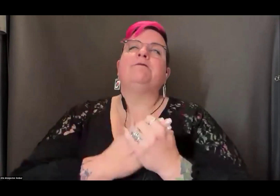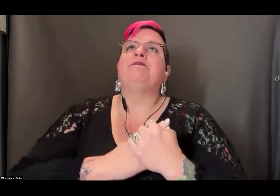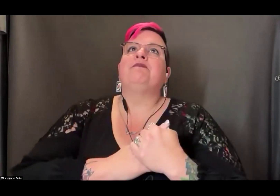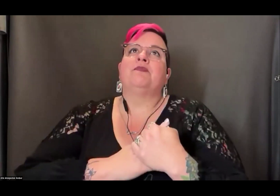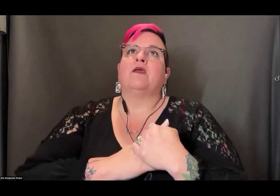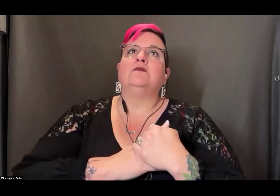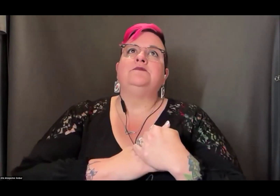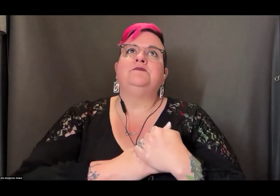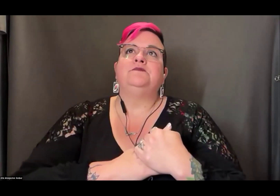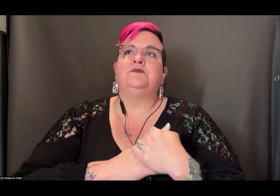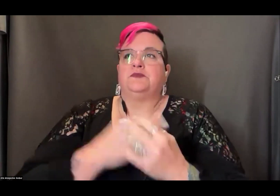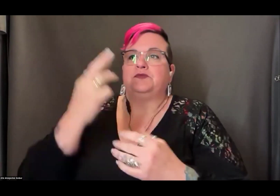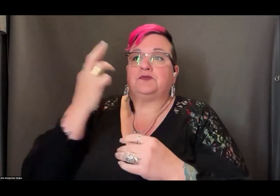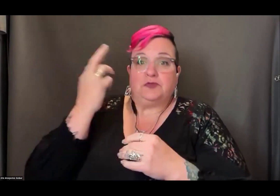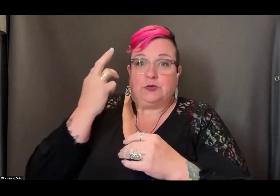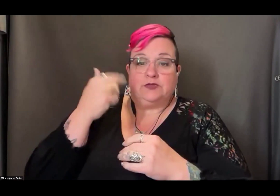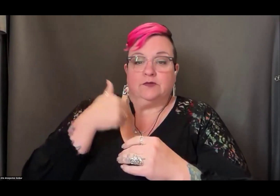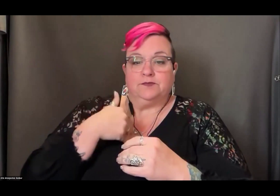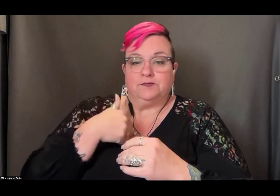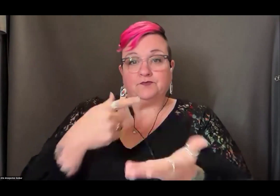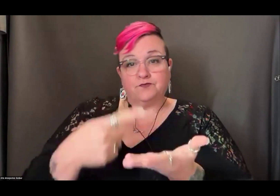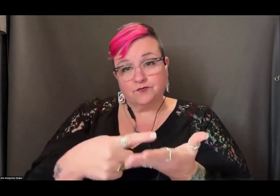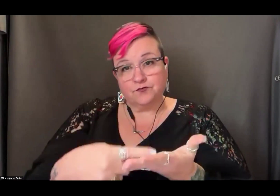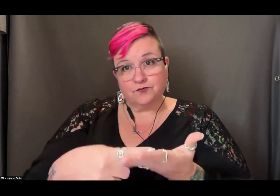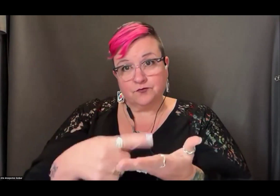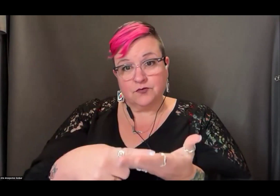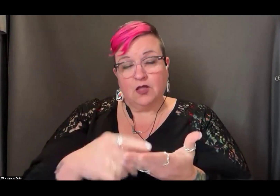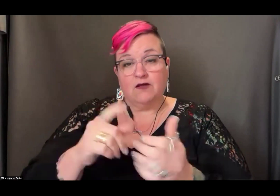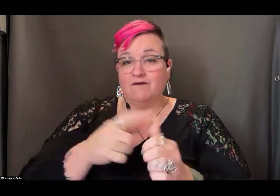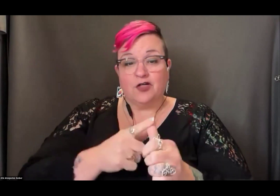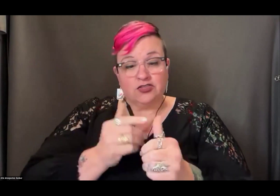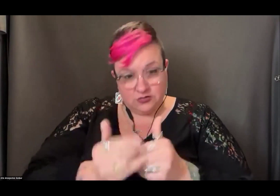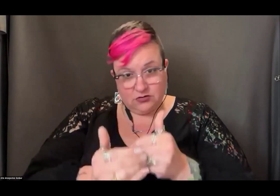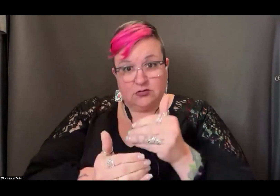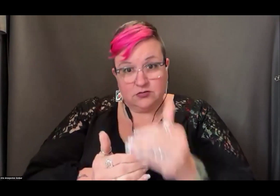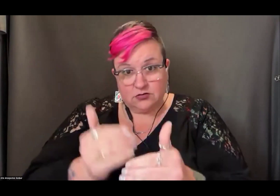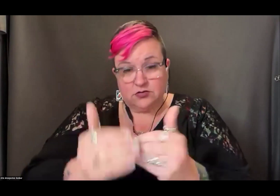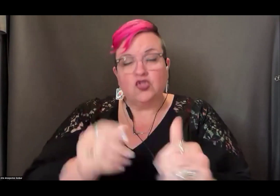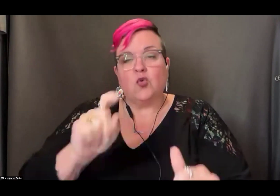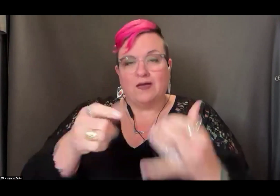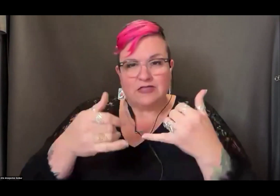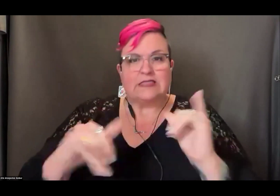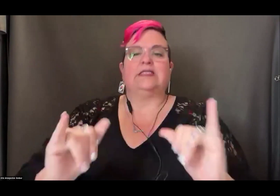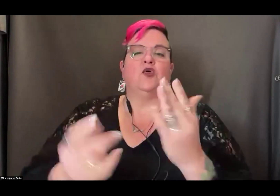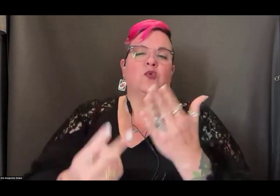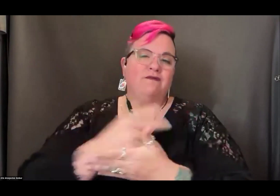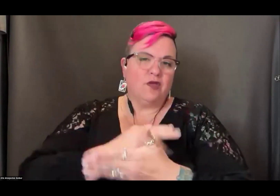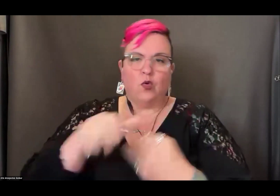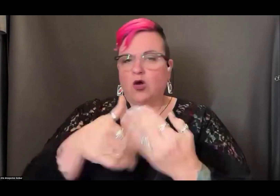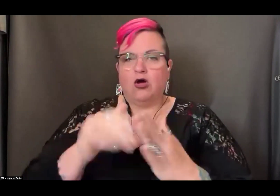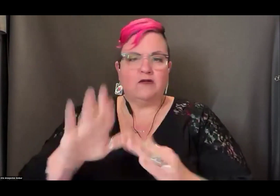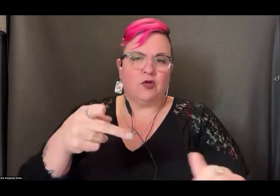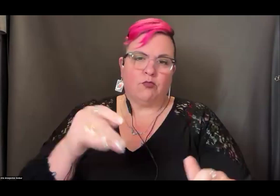Now, the reason why I went over the manual way first is you have to still review your